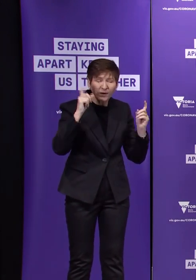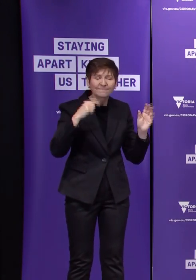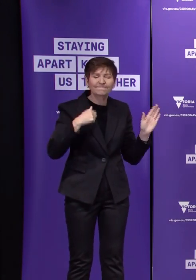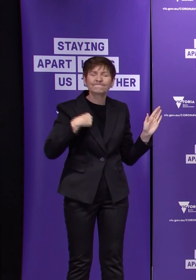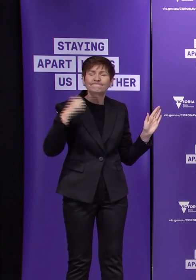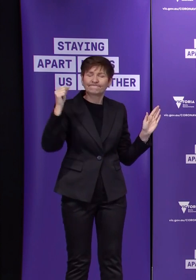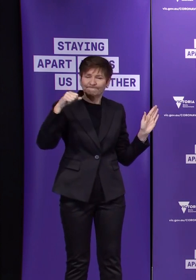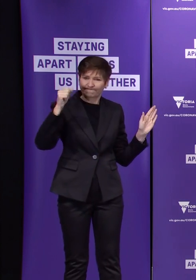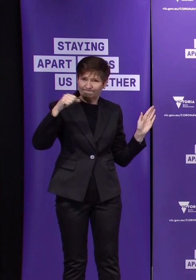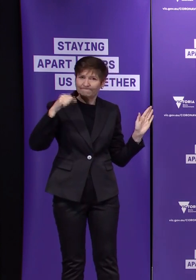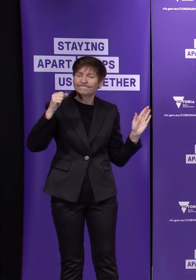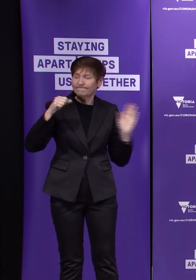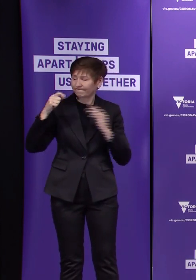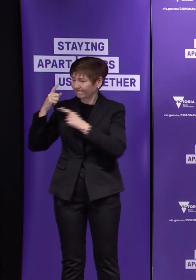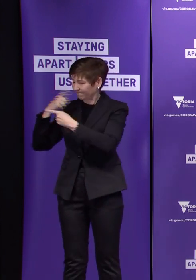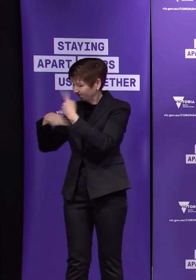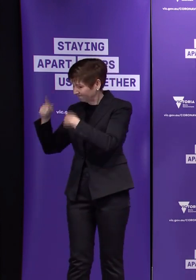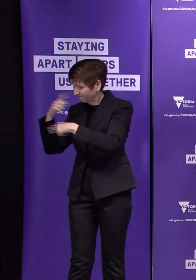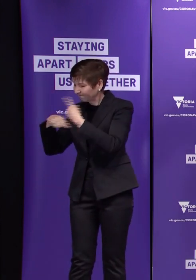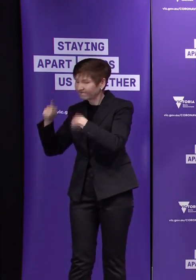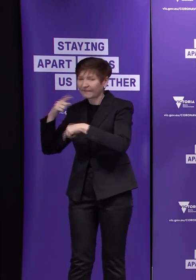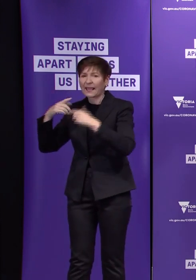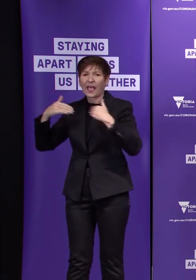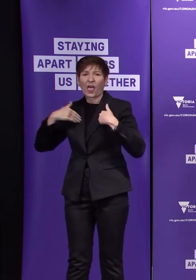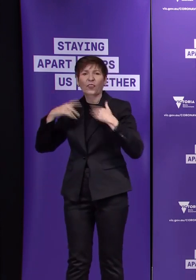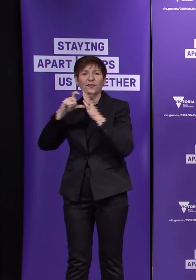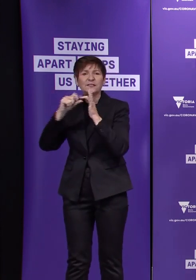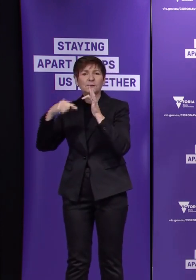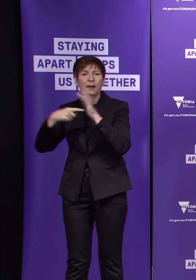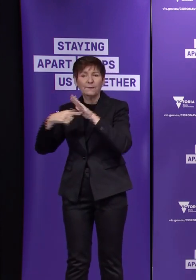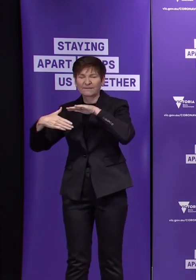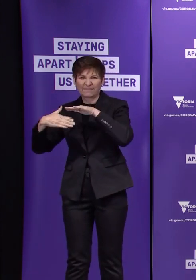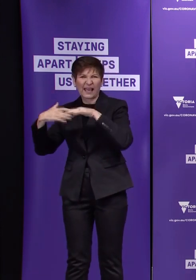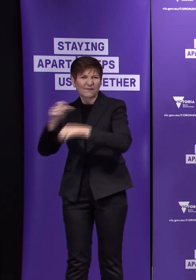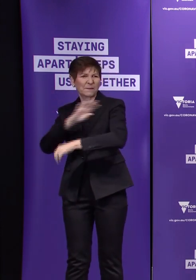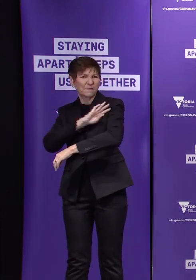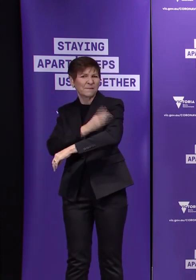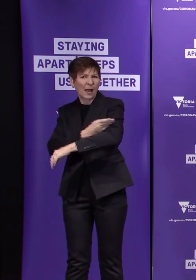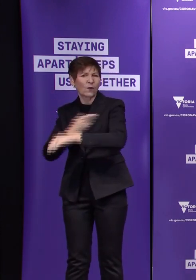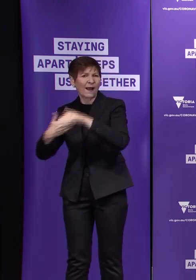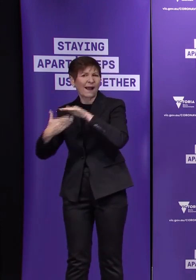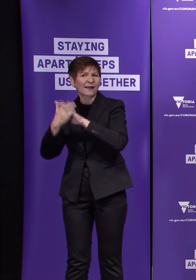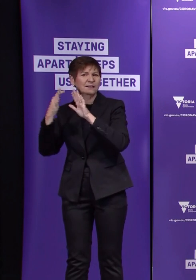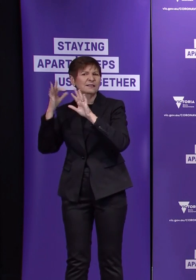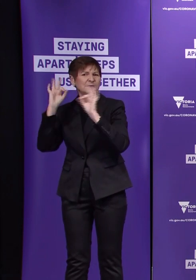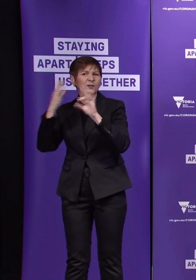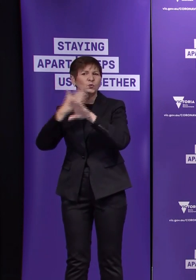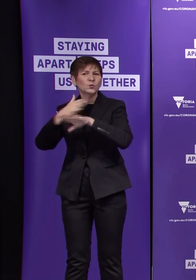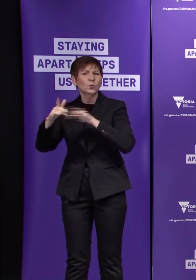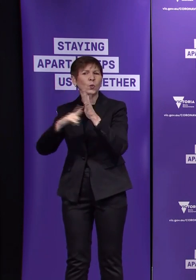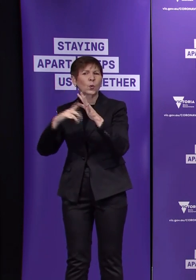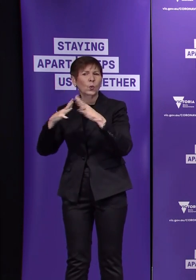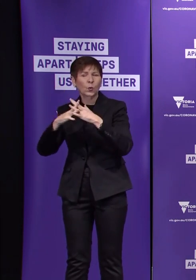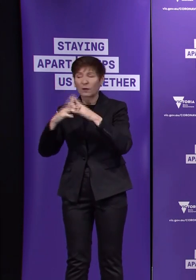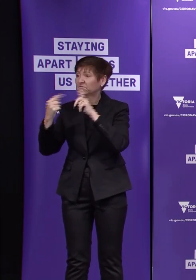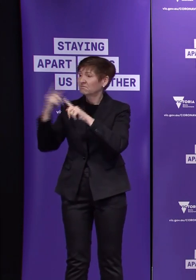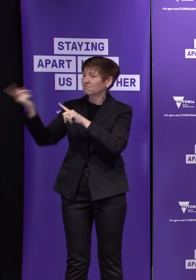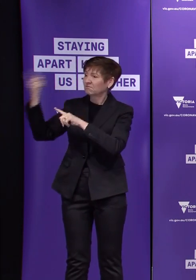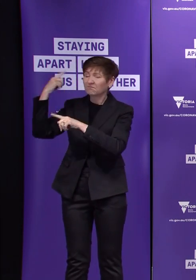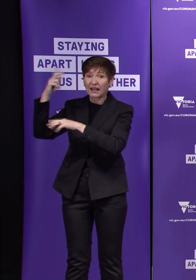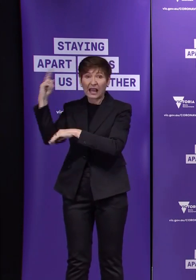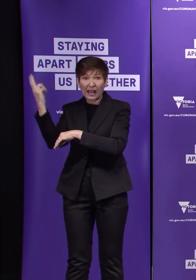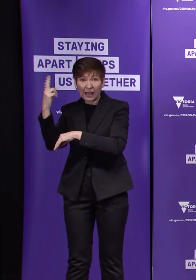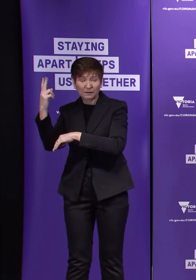paramedics, authorised officers of the Health Department who have powers and functions under the Public Health and Wellbeing Act, some security personnel that I think are an